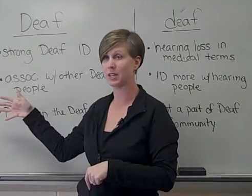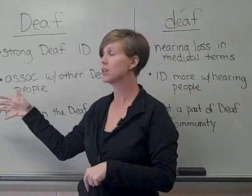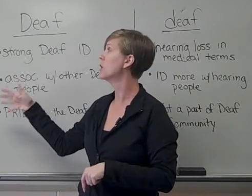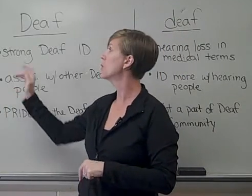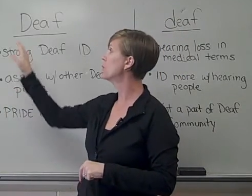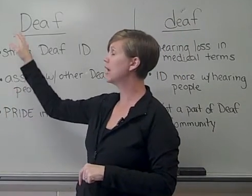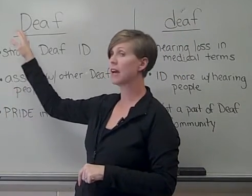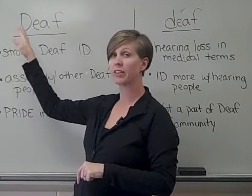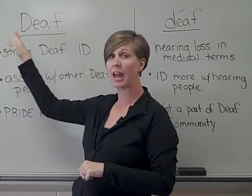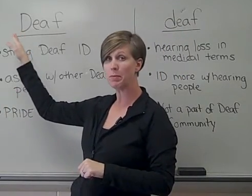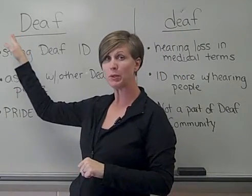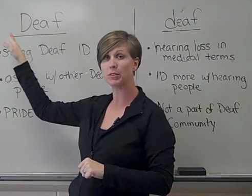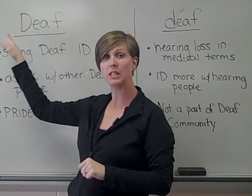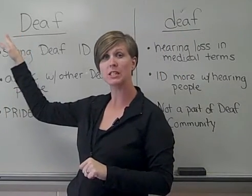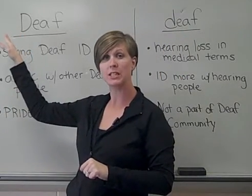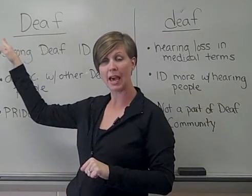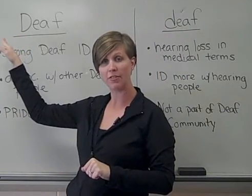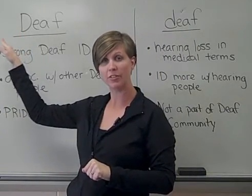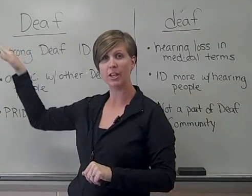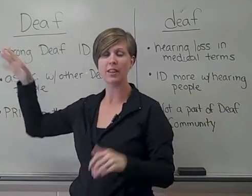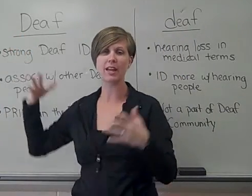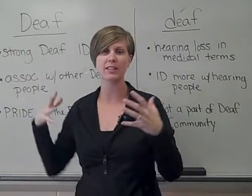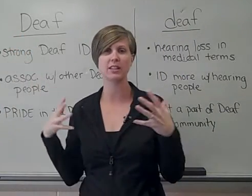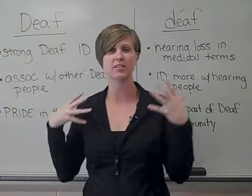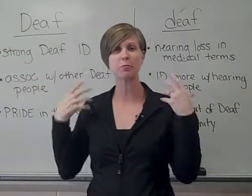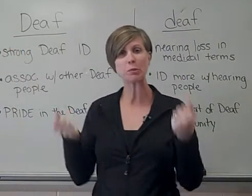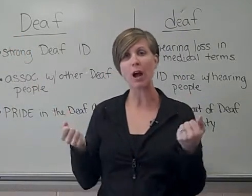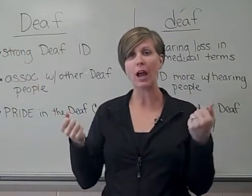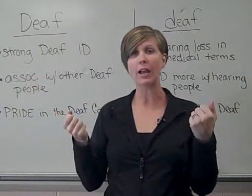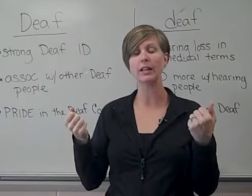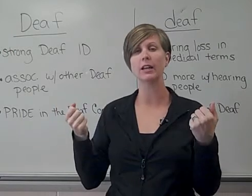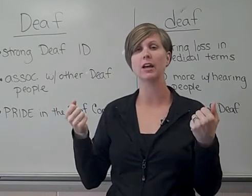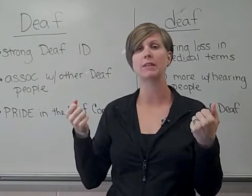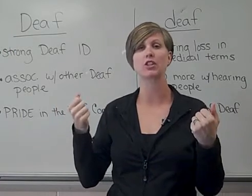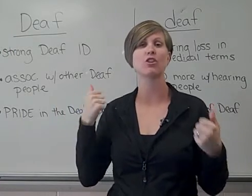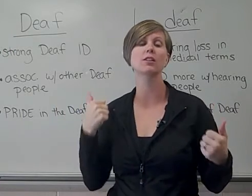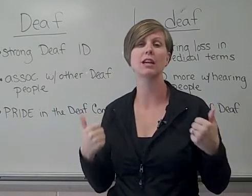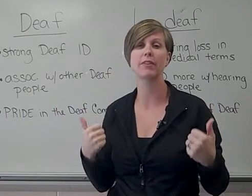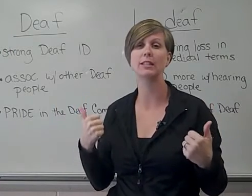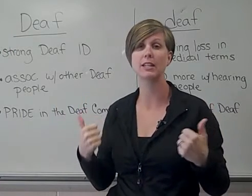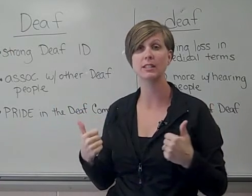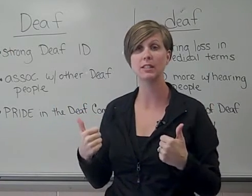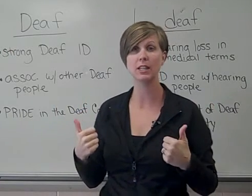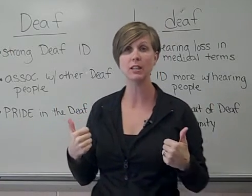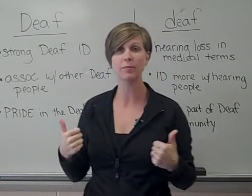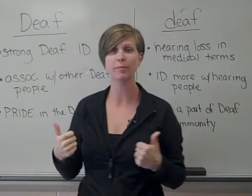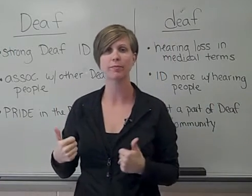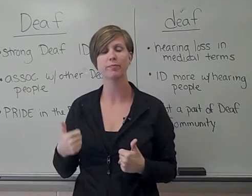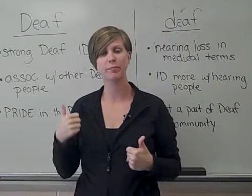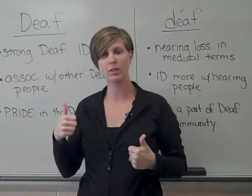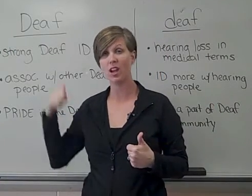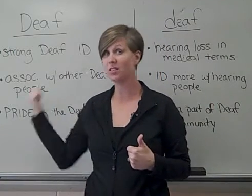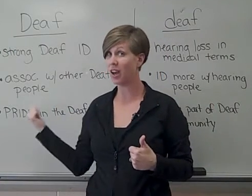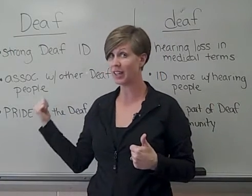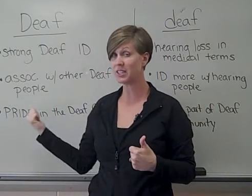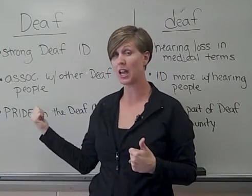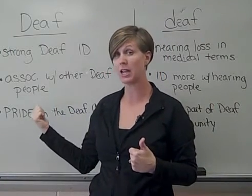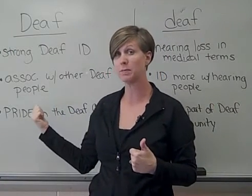end, when we have capital D deaf, that sense of pride, that strong deaf identity, a lot of